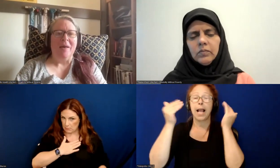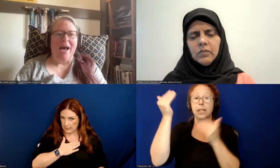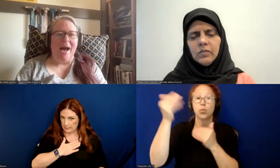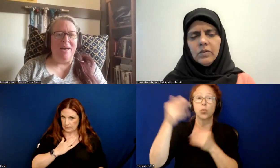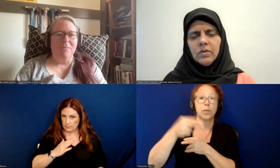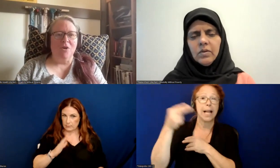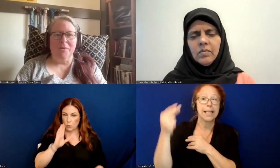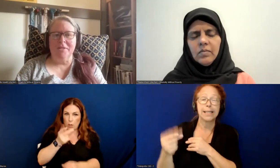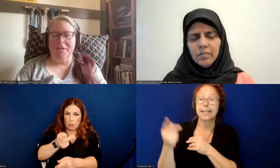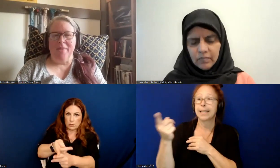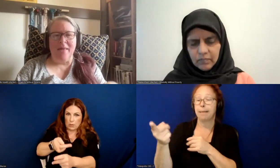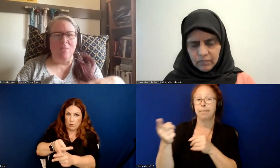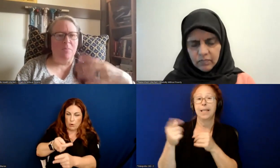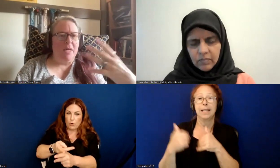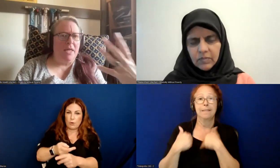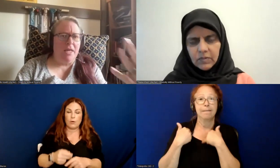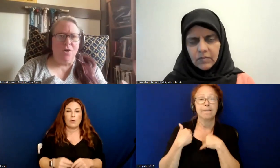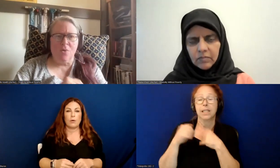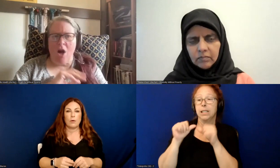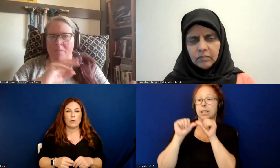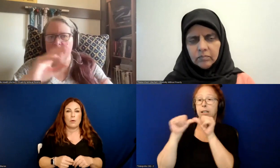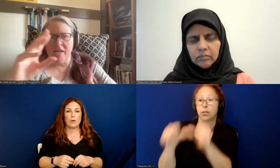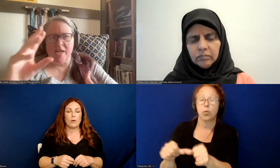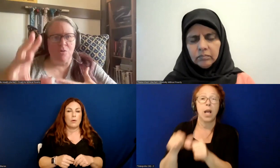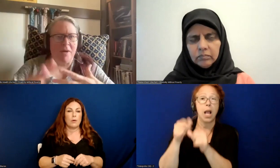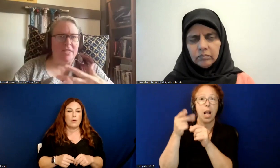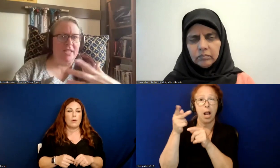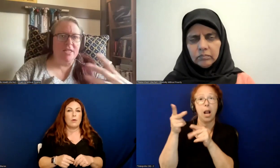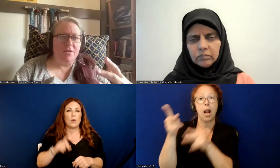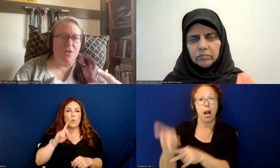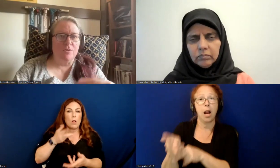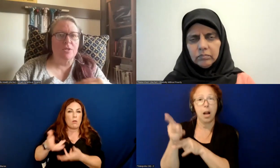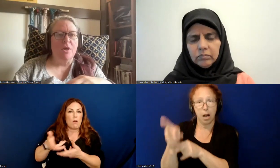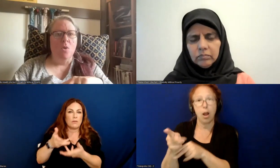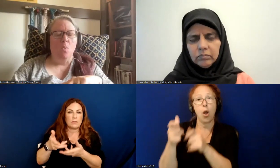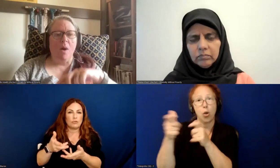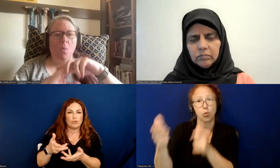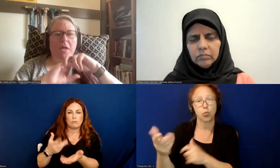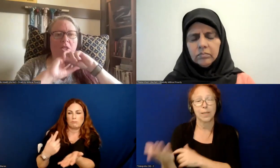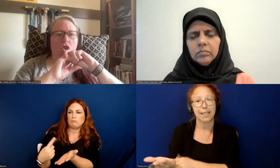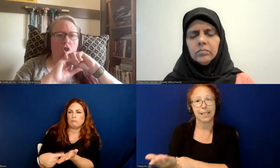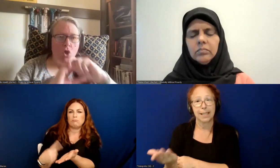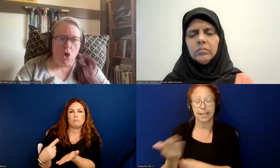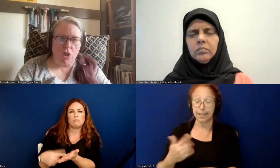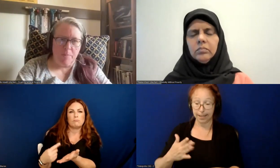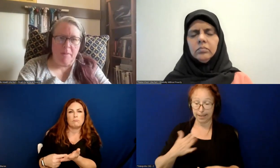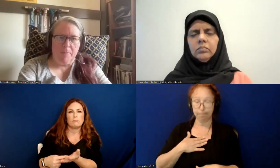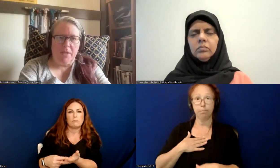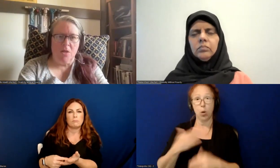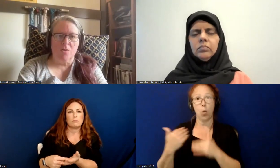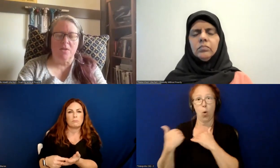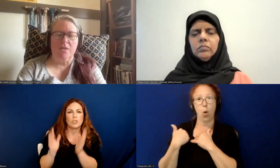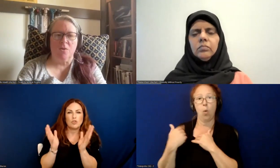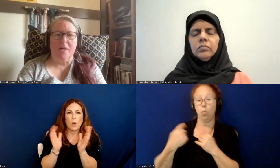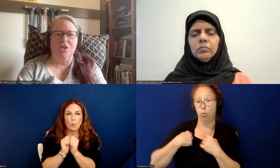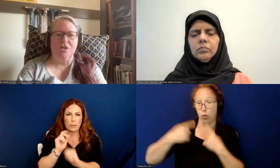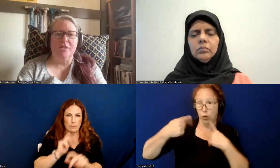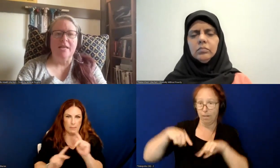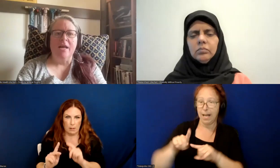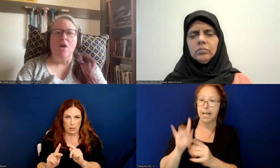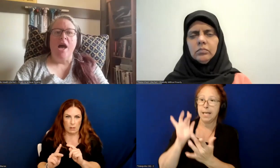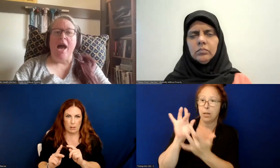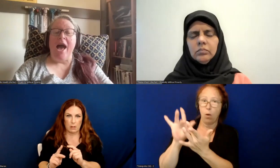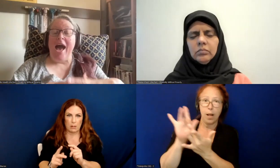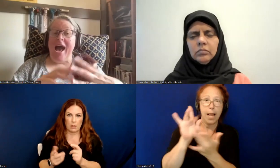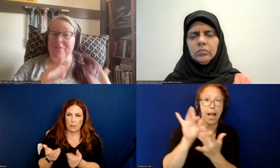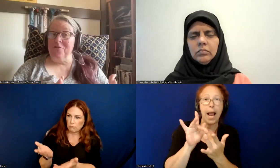to do. I am going to, and they will be, conversation-based interviews where we talk to people in those